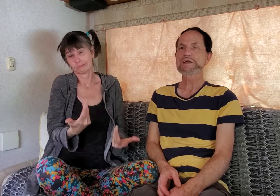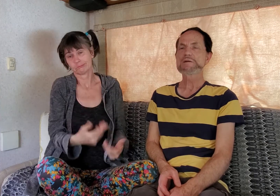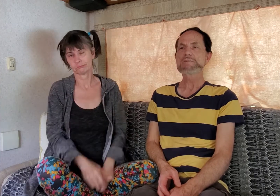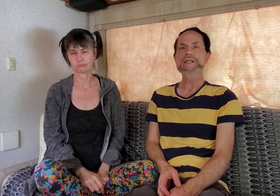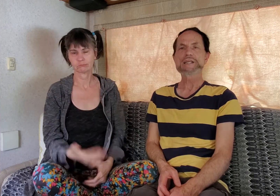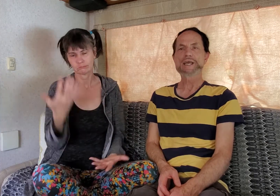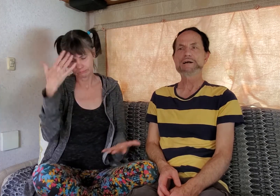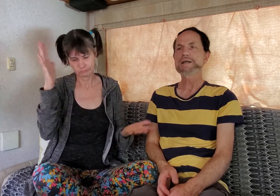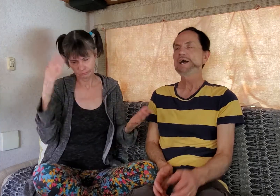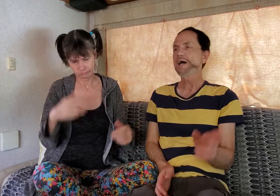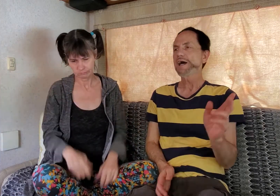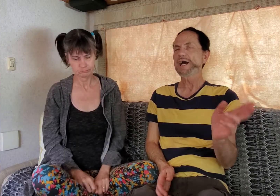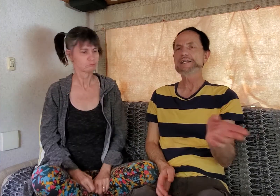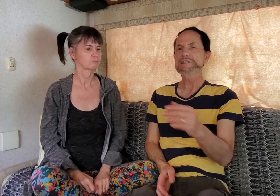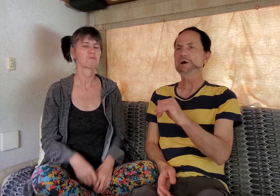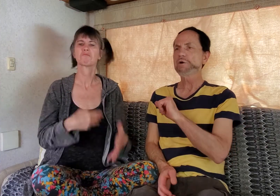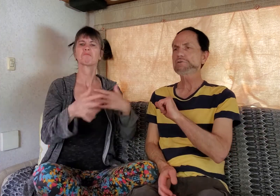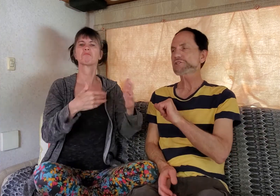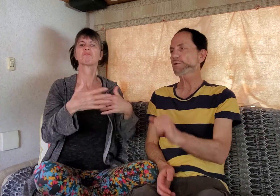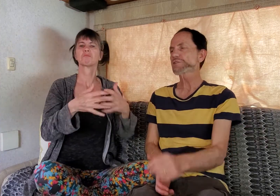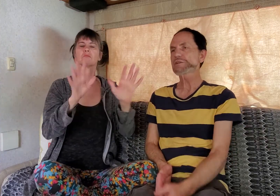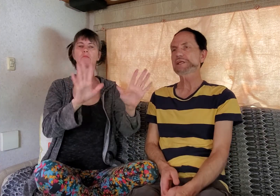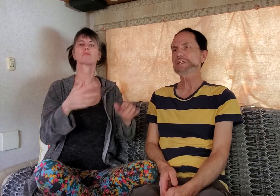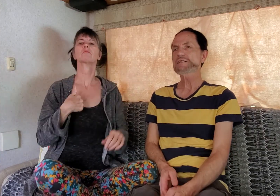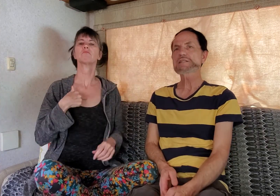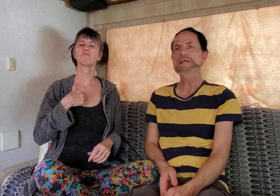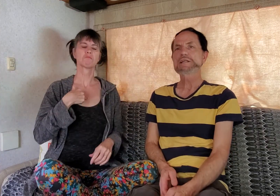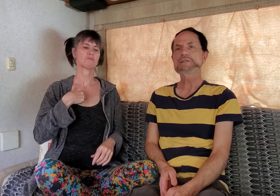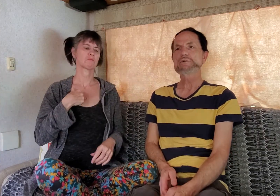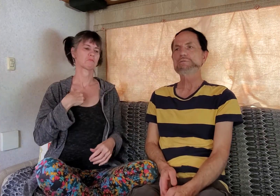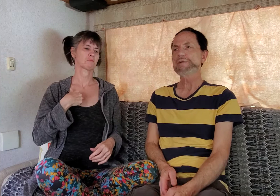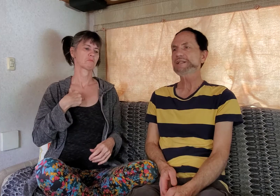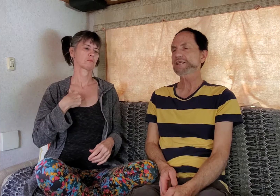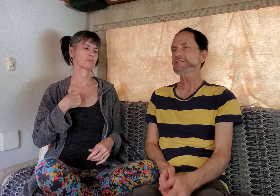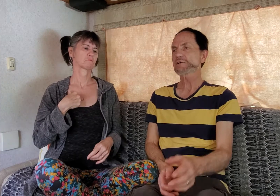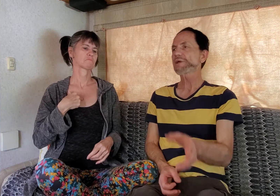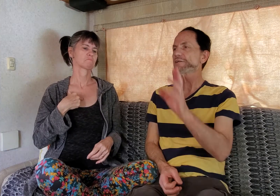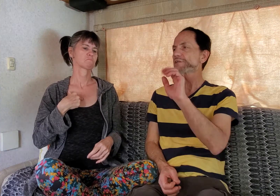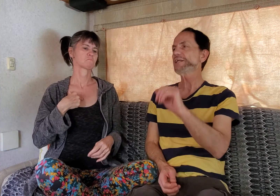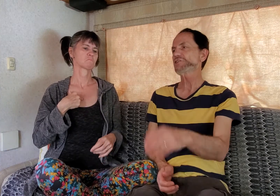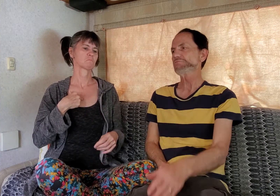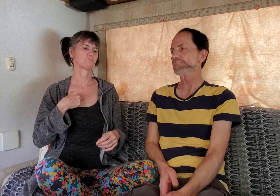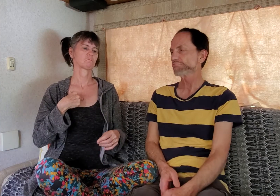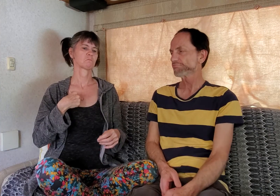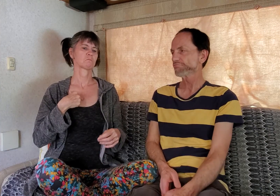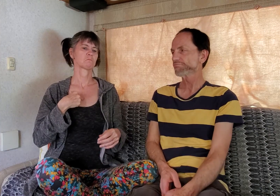But anyhow, I did all sorts of things to make this a greater nation.